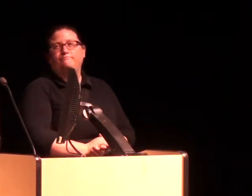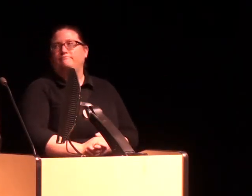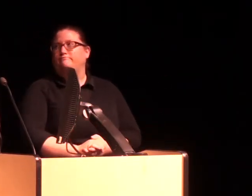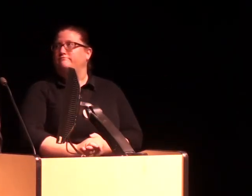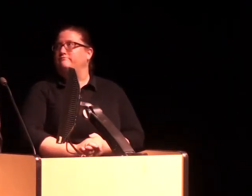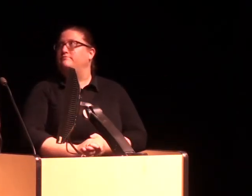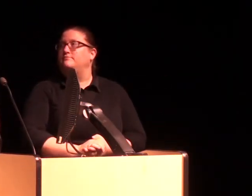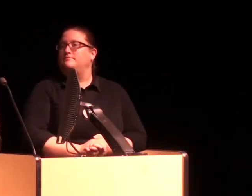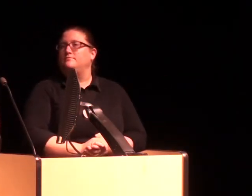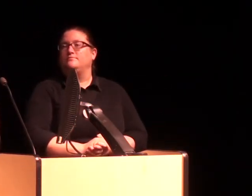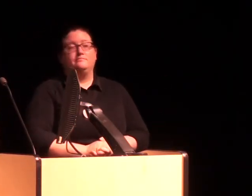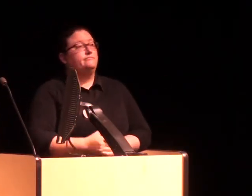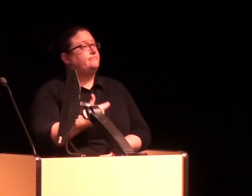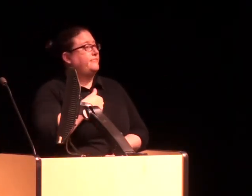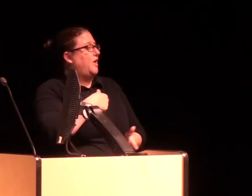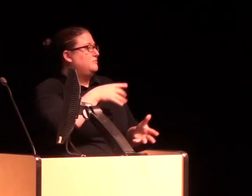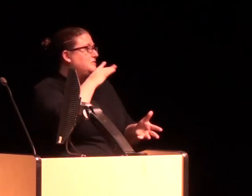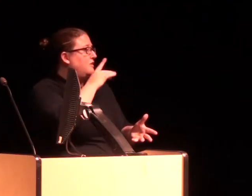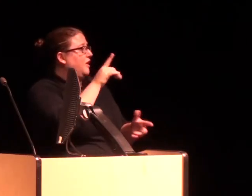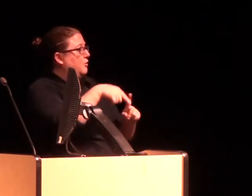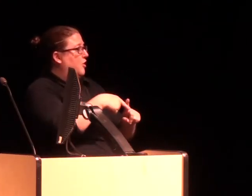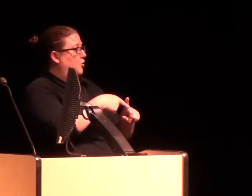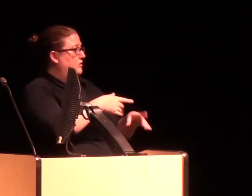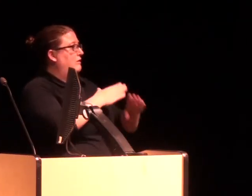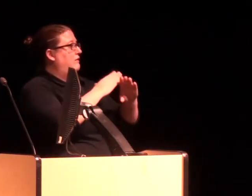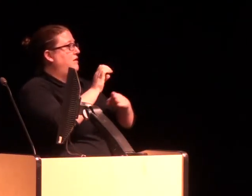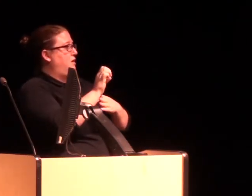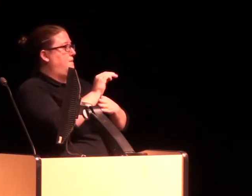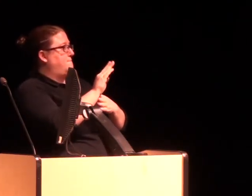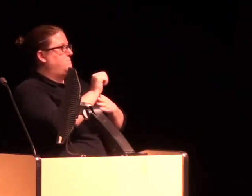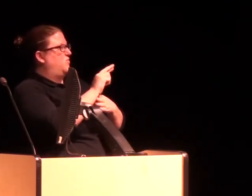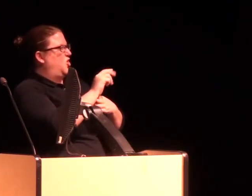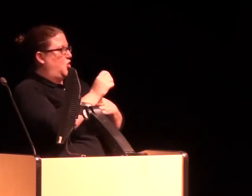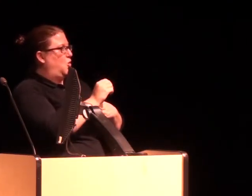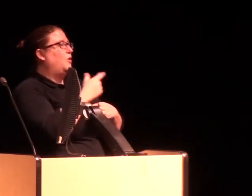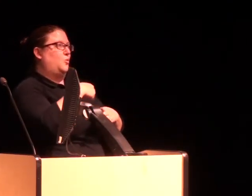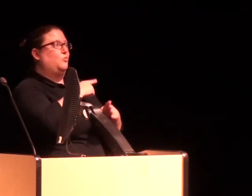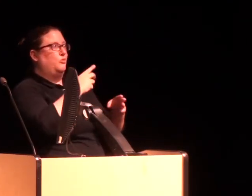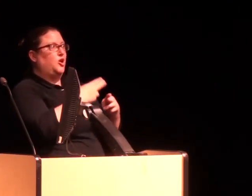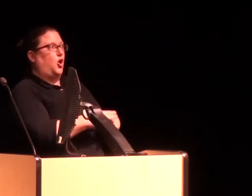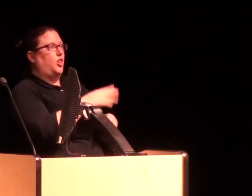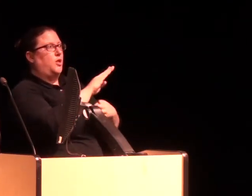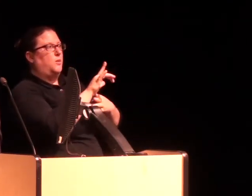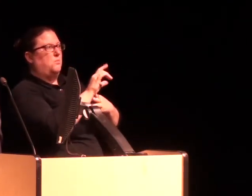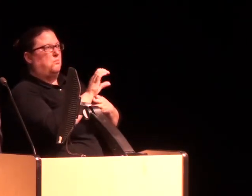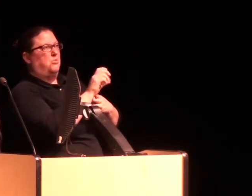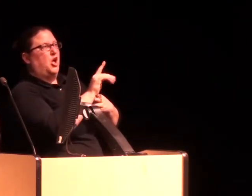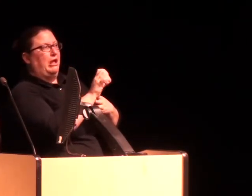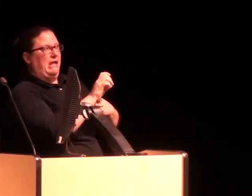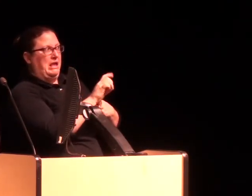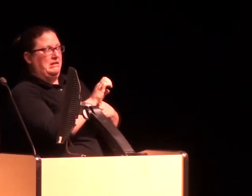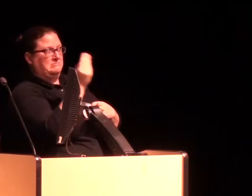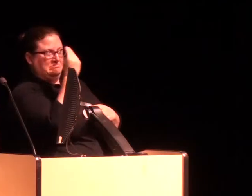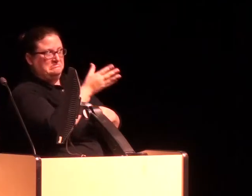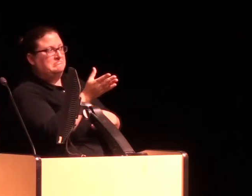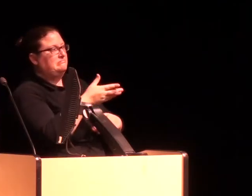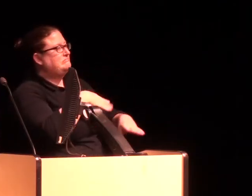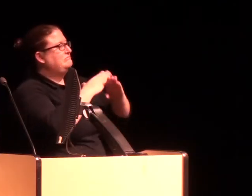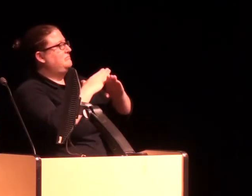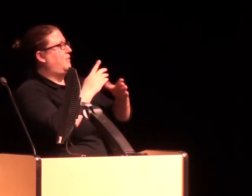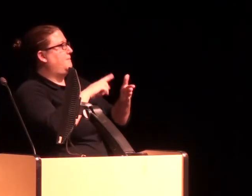I talk, and probably you read about the embargo, what we call blockade, by the way. What is the embargo? What the embargo